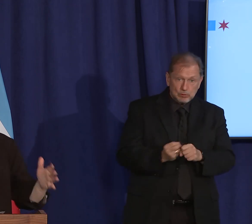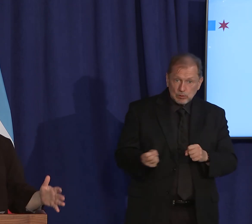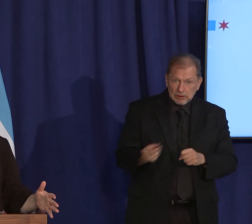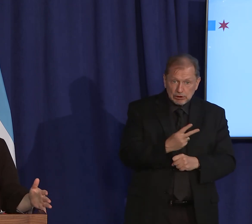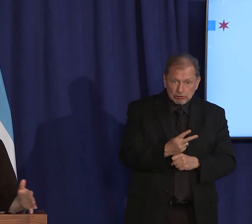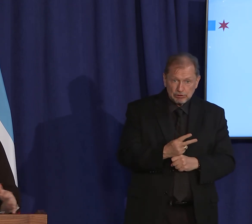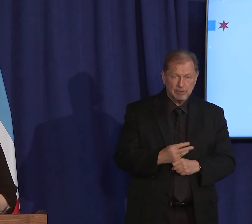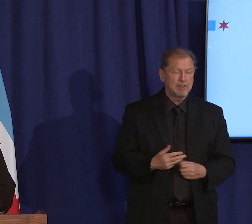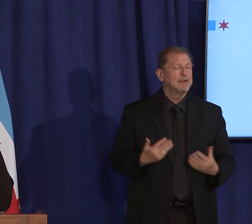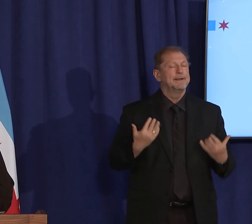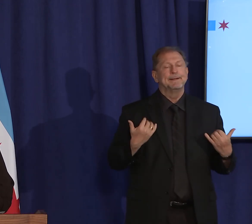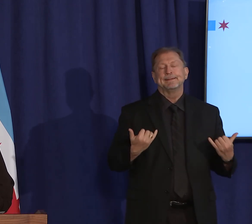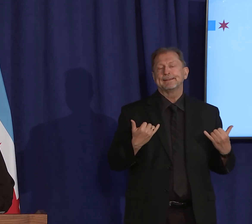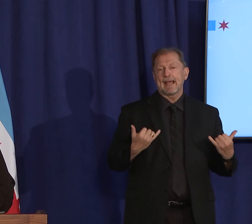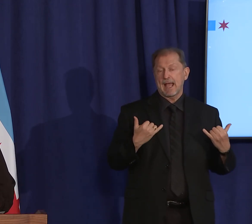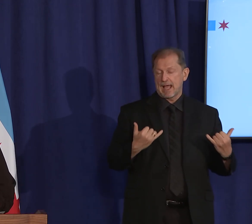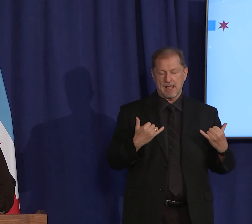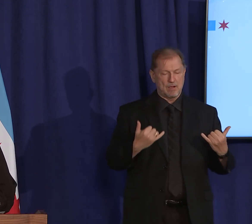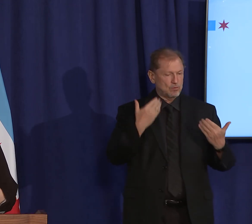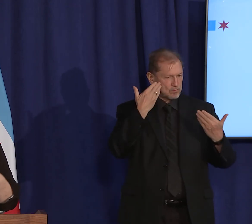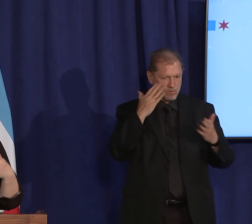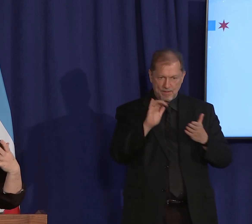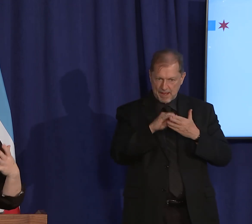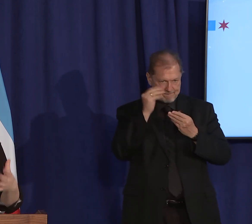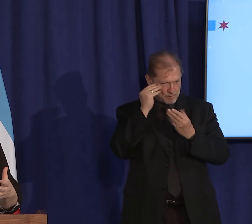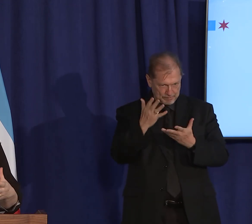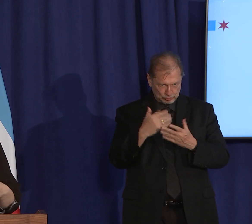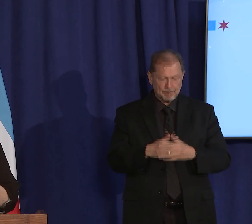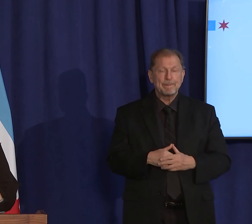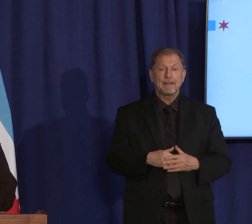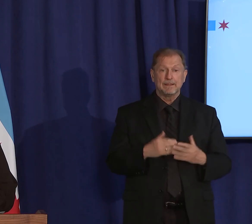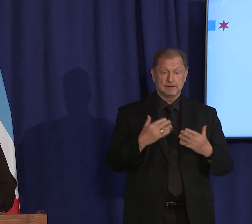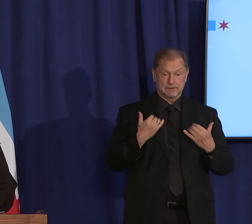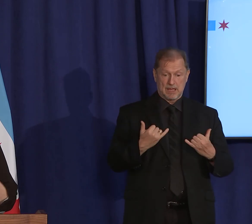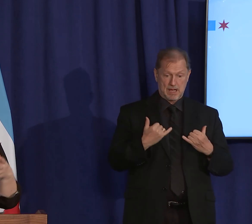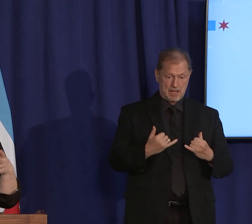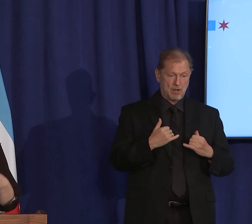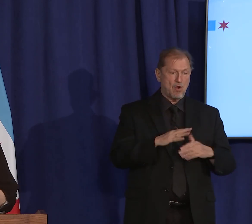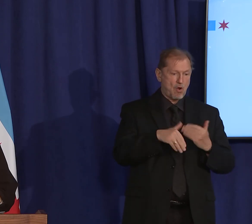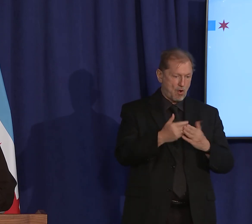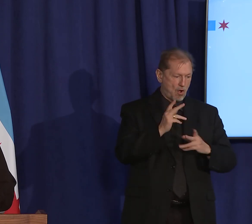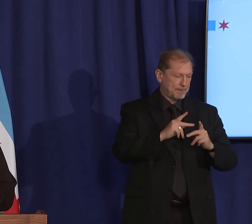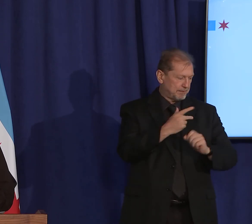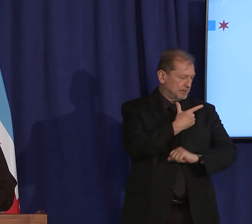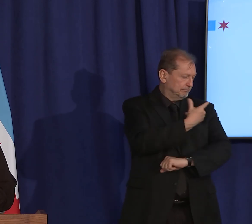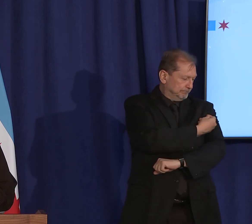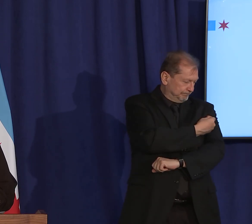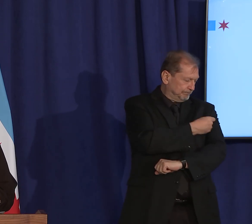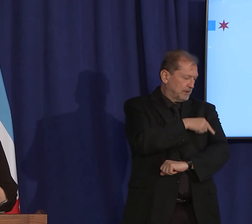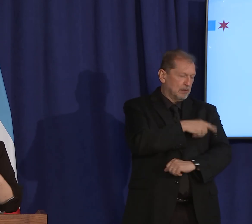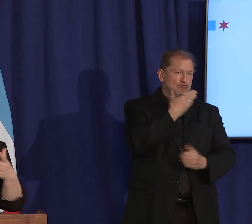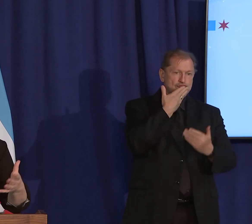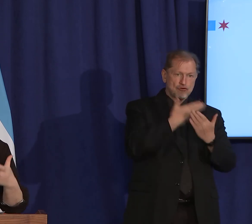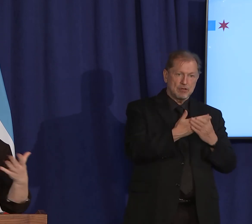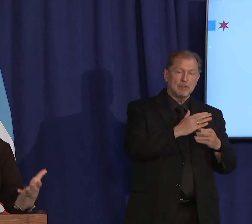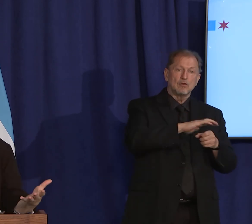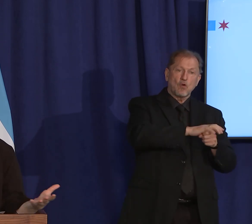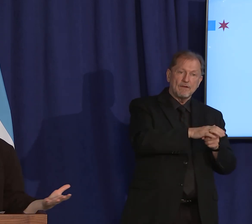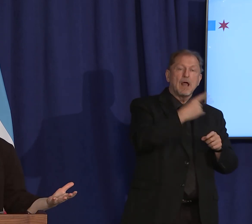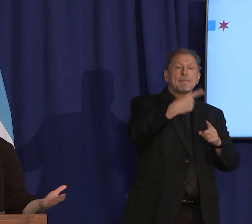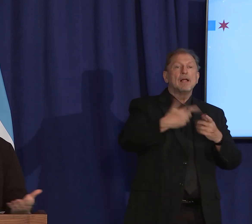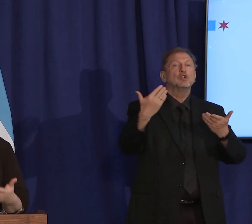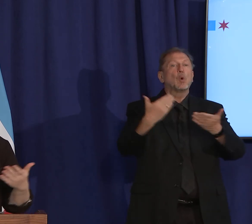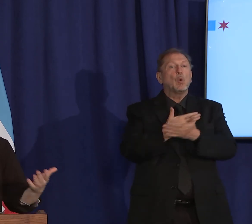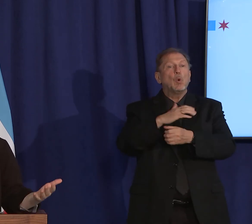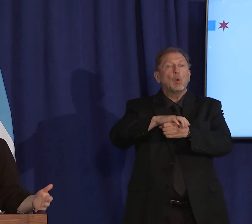dose. All of the 3 of the vaccines we're using here in Chicago are protective against the variants that we are aware of. But there remain some